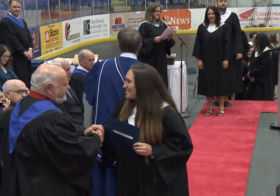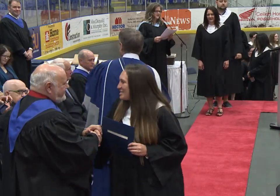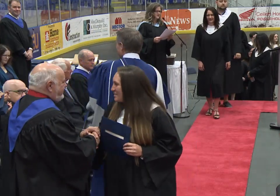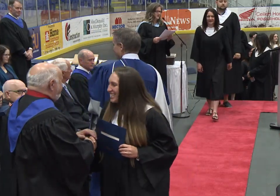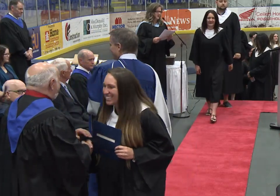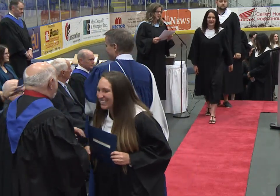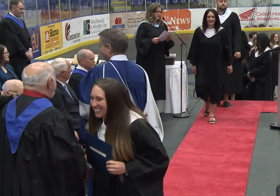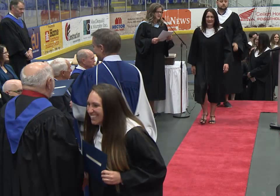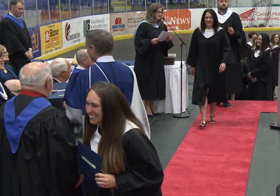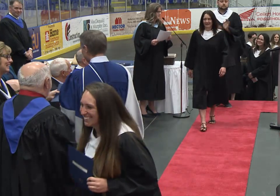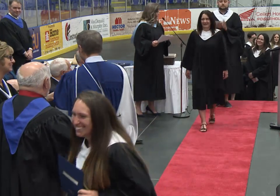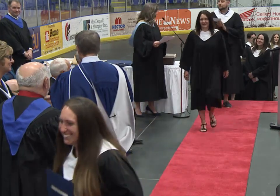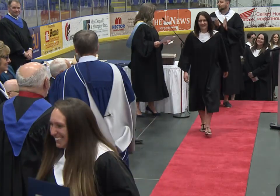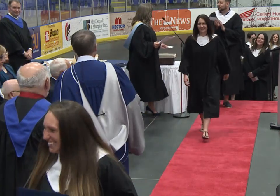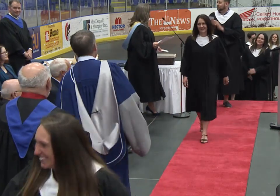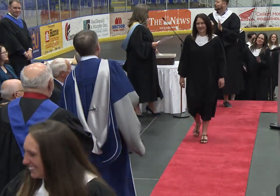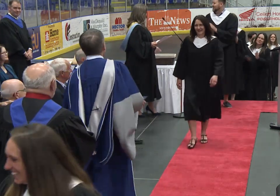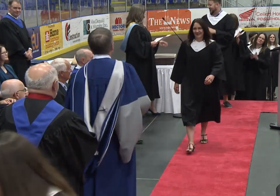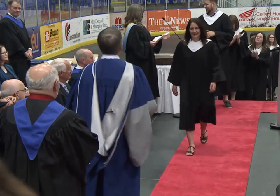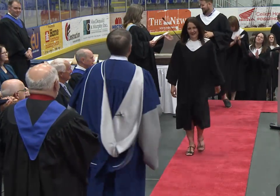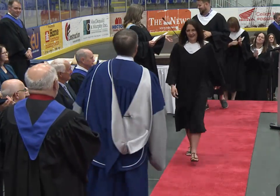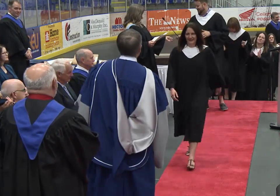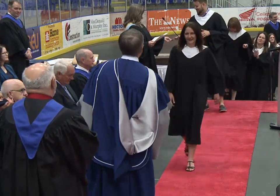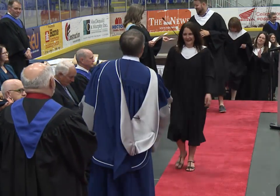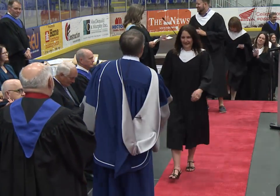Brenda Stevens with honors.